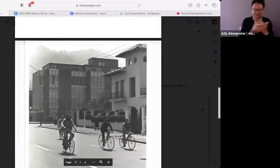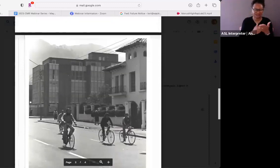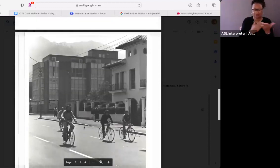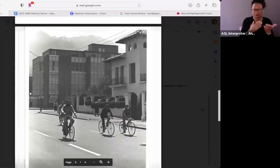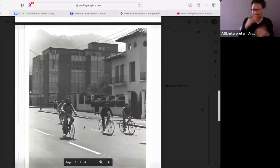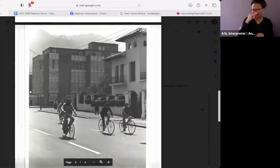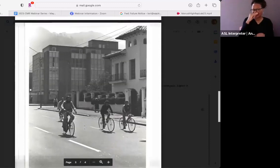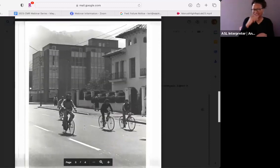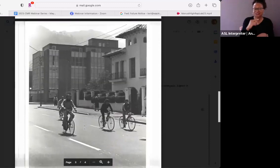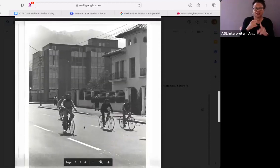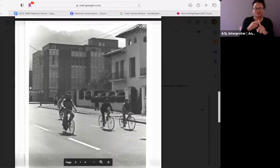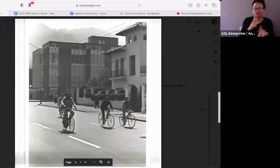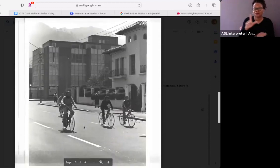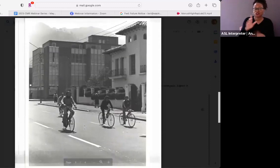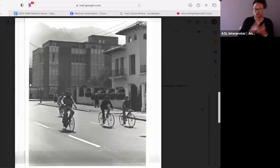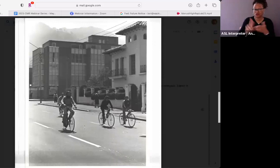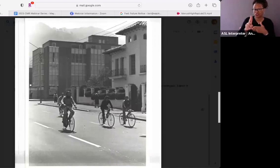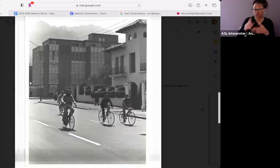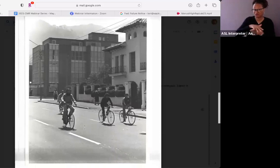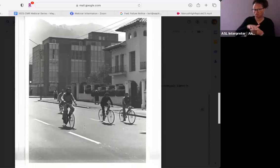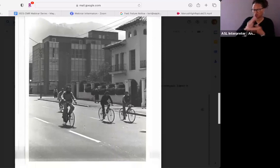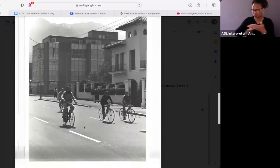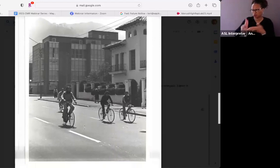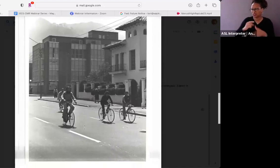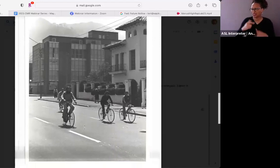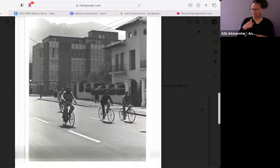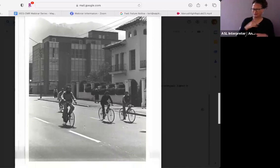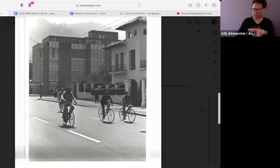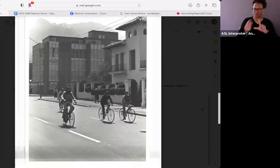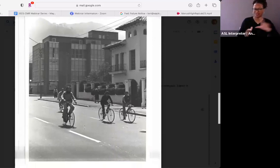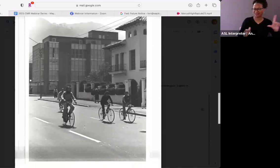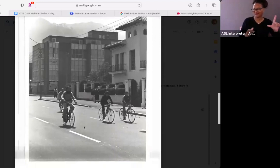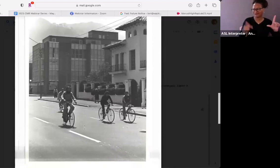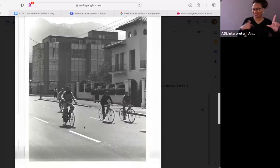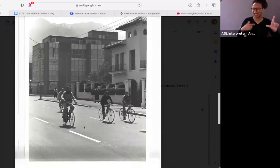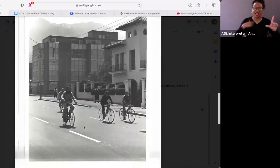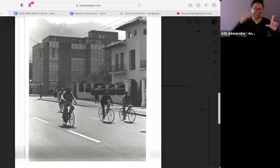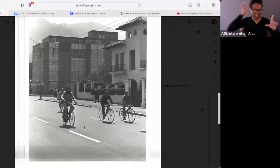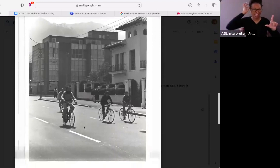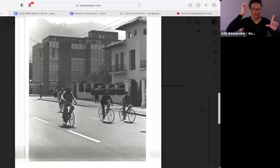Andes. That's me on the left. That's the proof that I had hair and black.